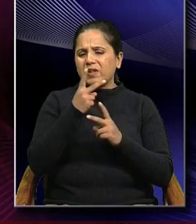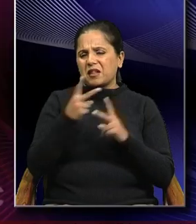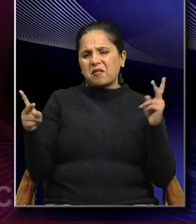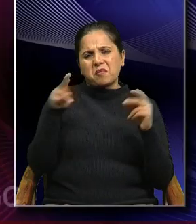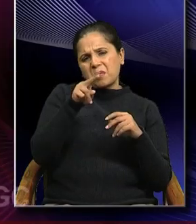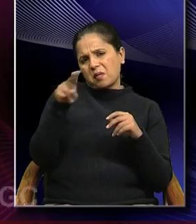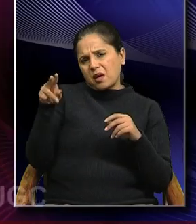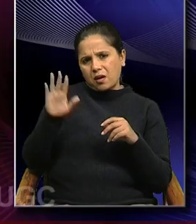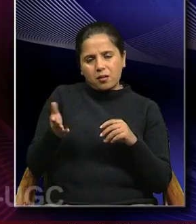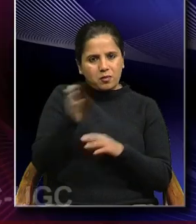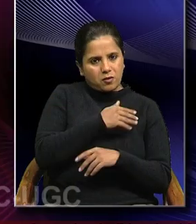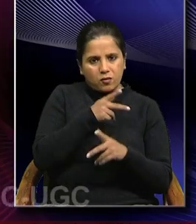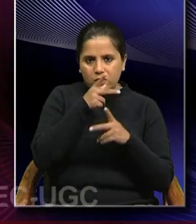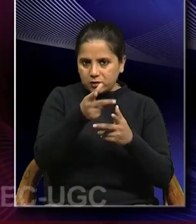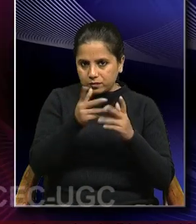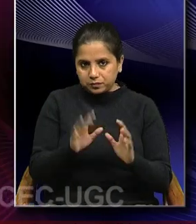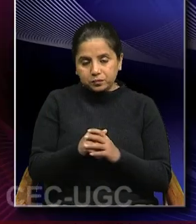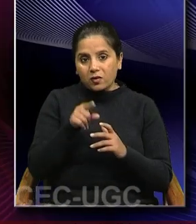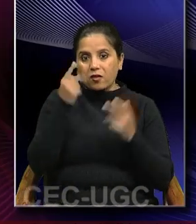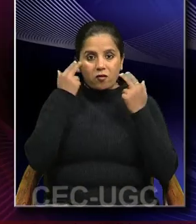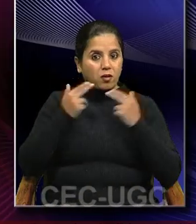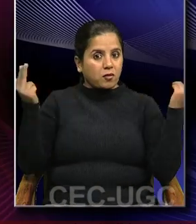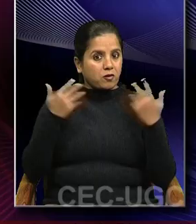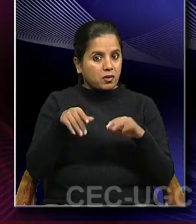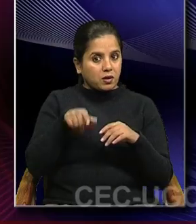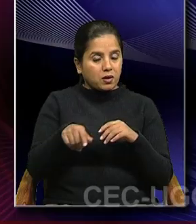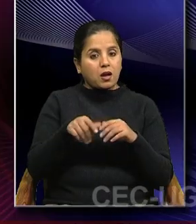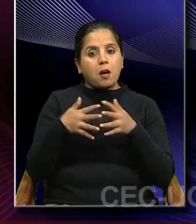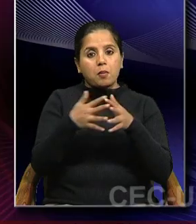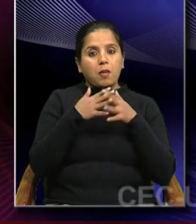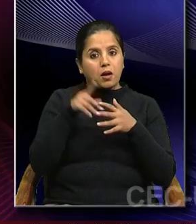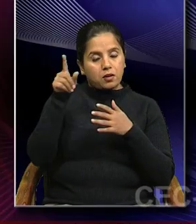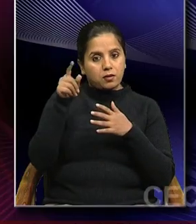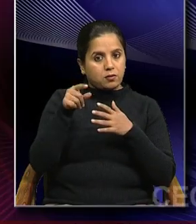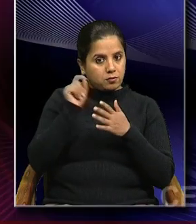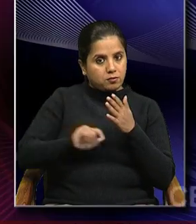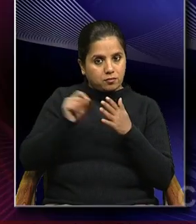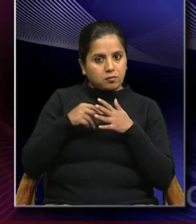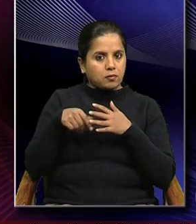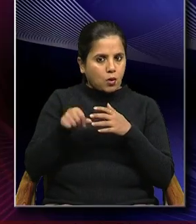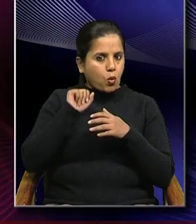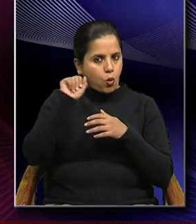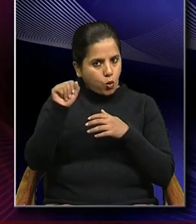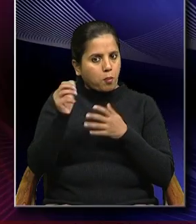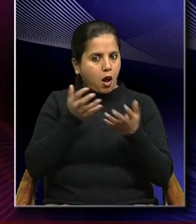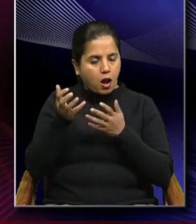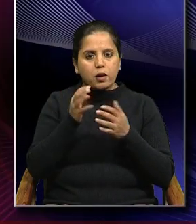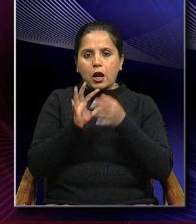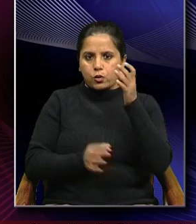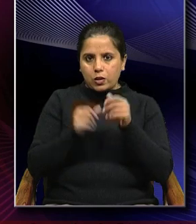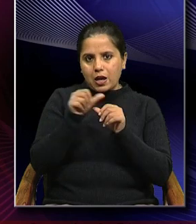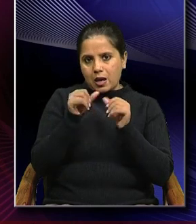definitions, as I gave you a very popular definition by American Marketing and Association, and it has